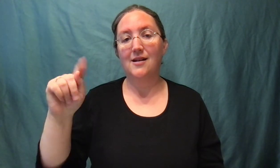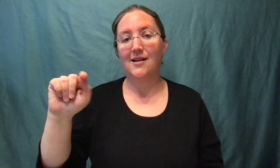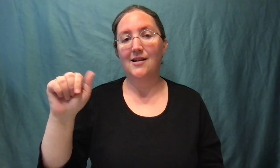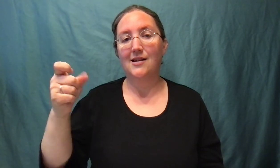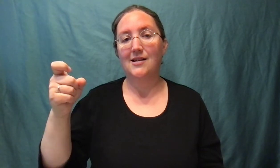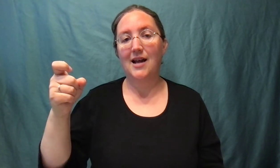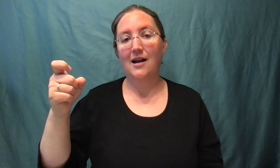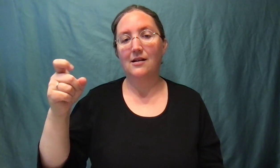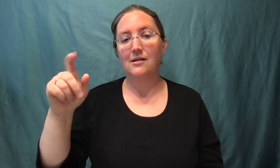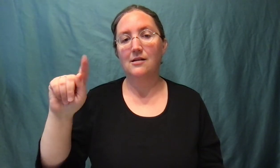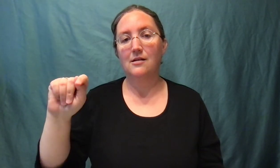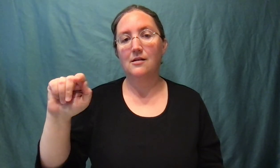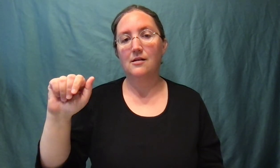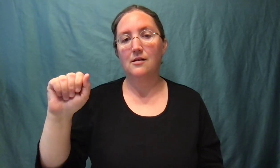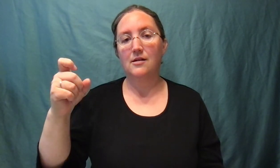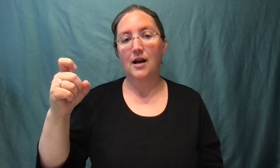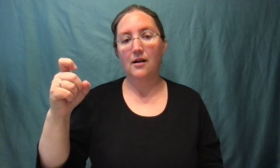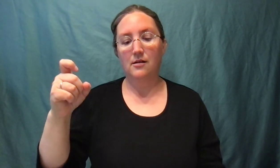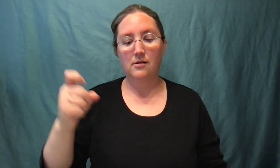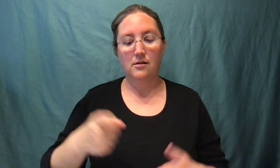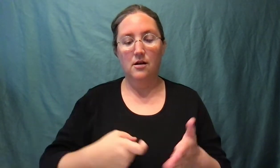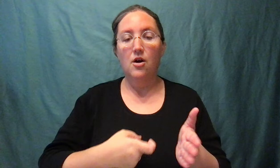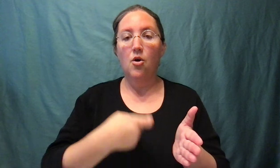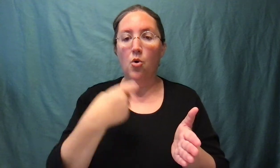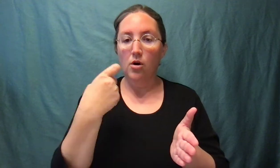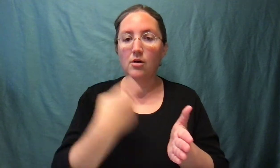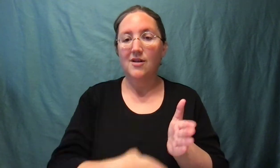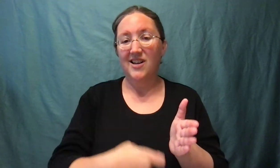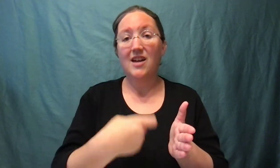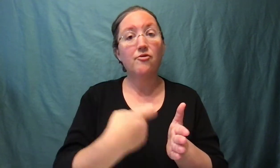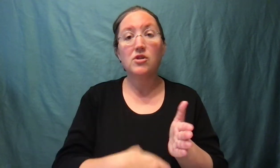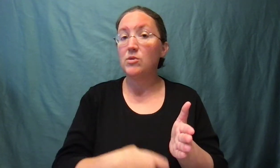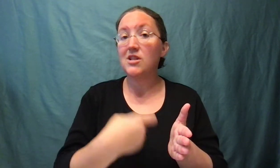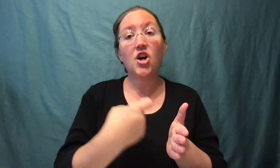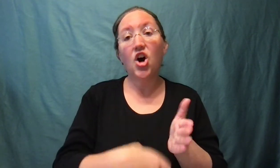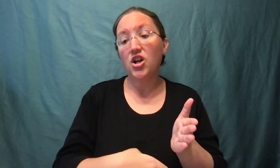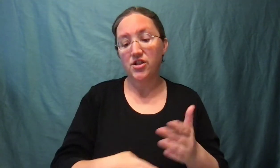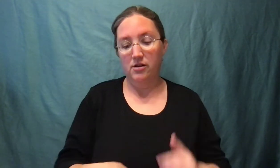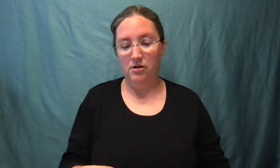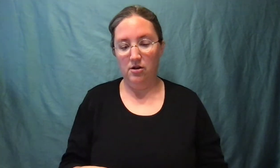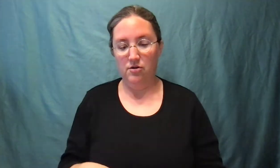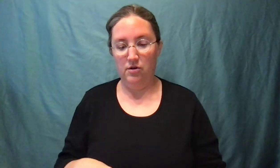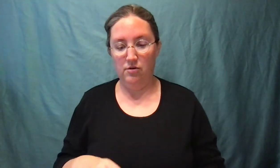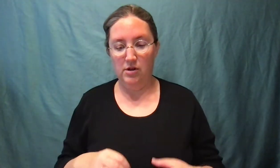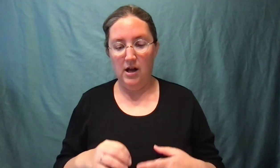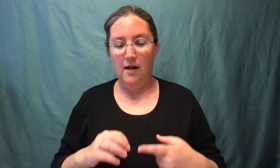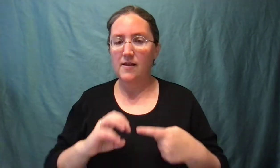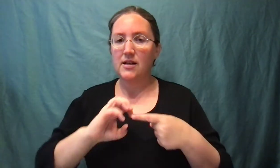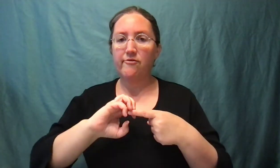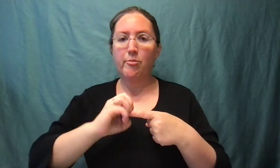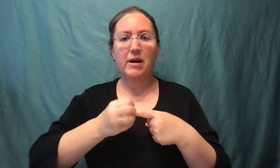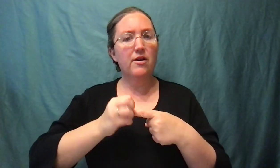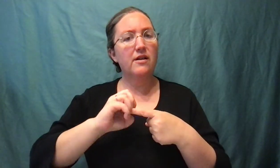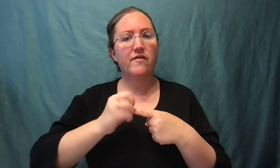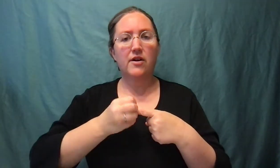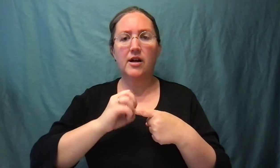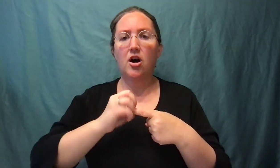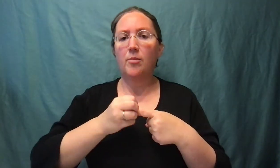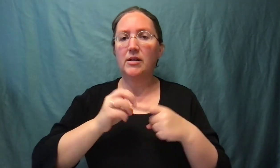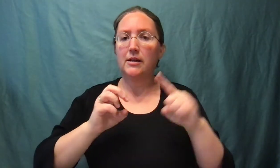side, tax, tax. Or, again, for some reason, cost is also used. The sign for berry, very commonly,